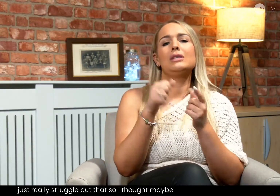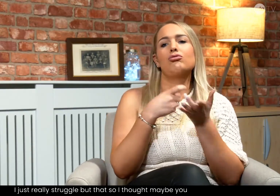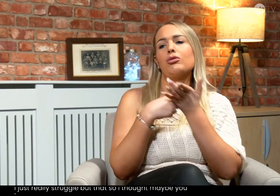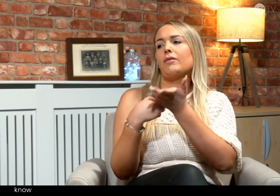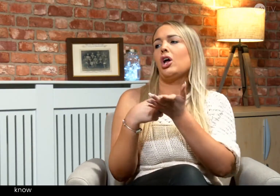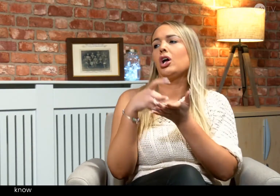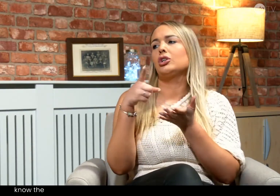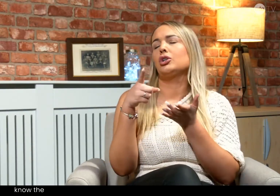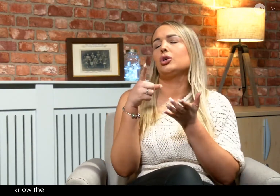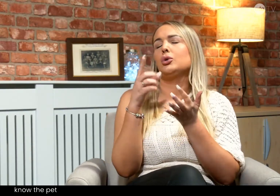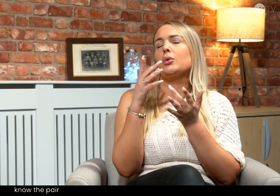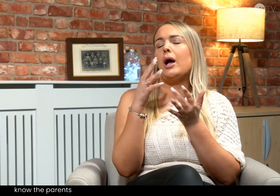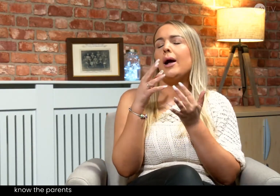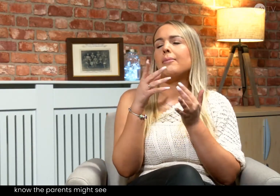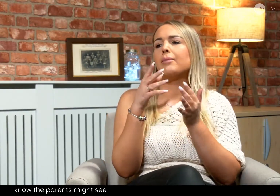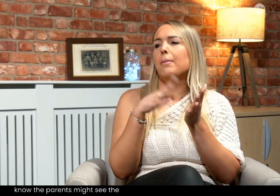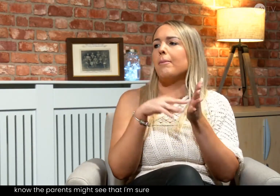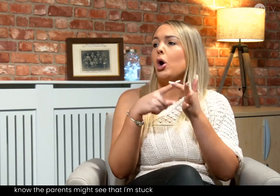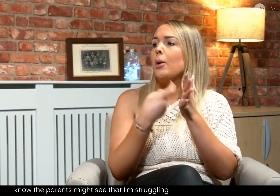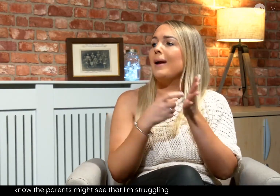might see that I'm struggling. And